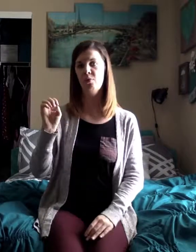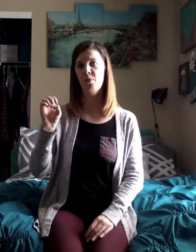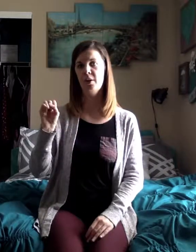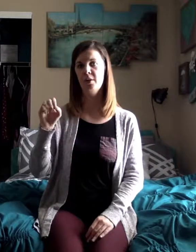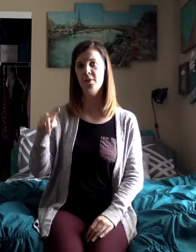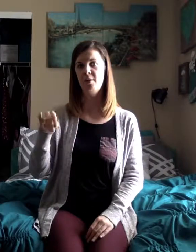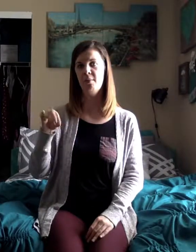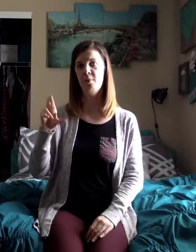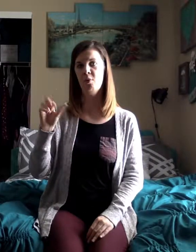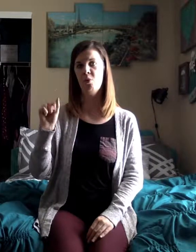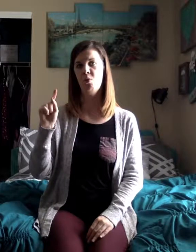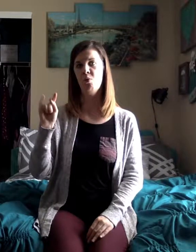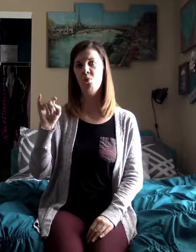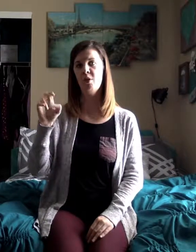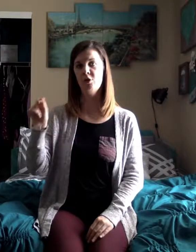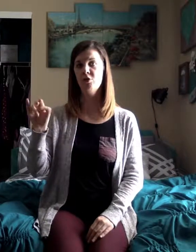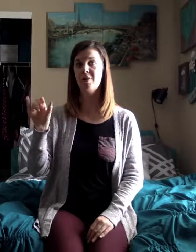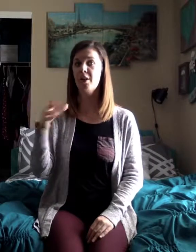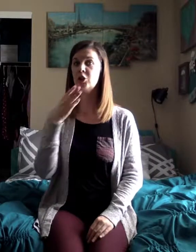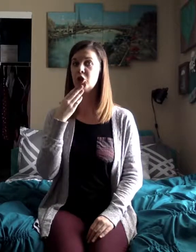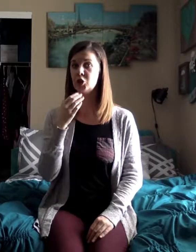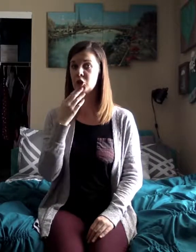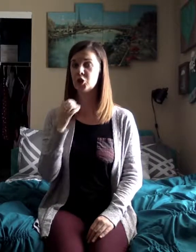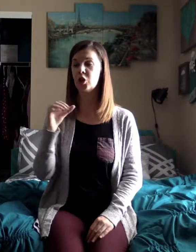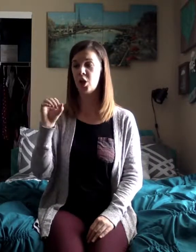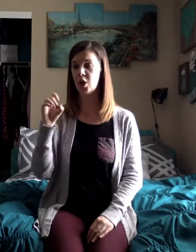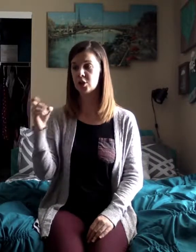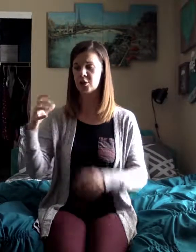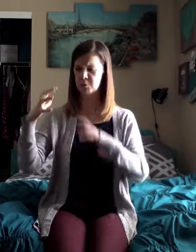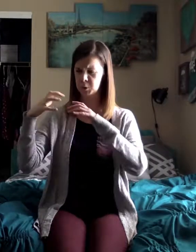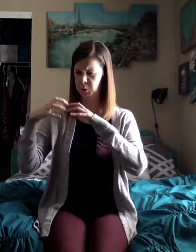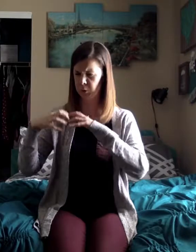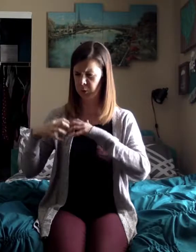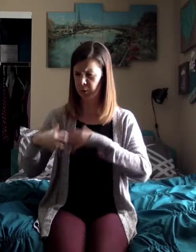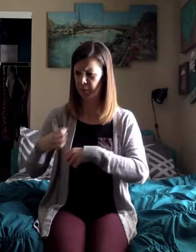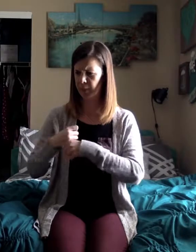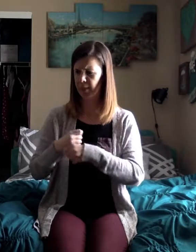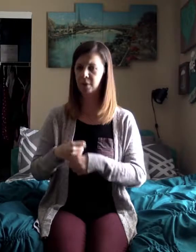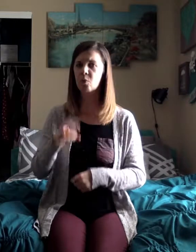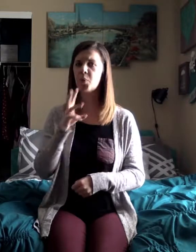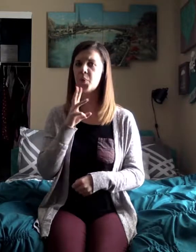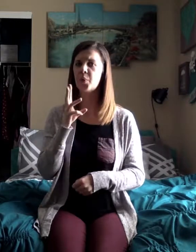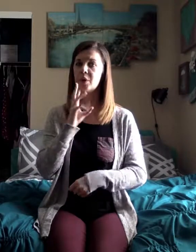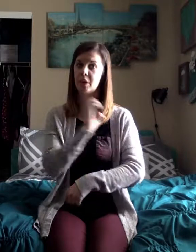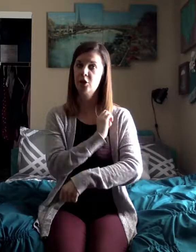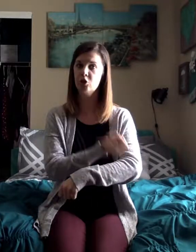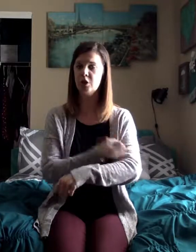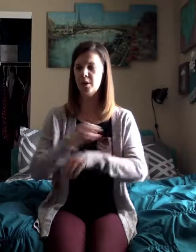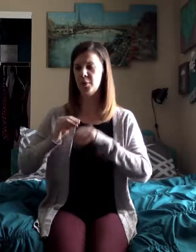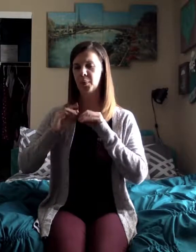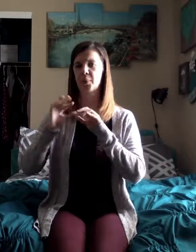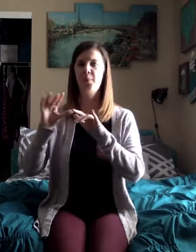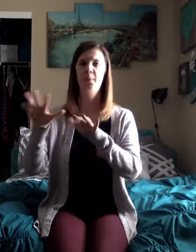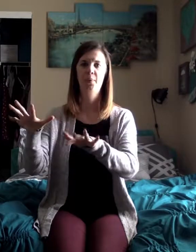and oxygen is broken down into carbon dioxide and water, and energy is released. So we've got the